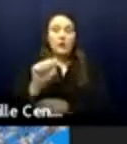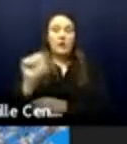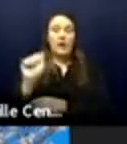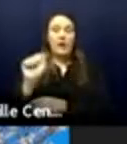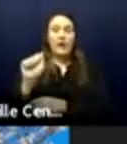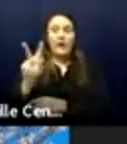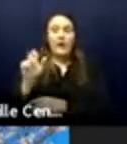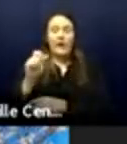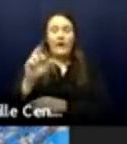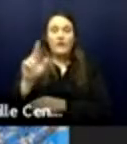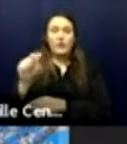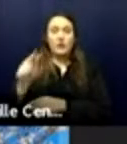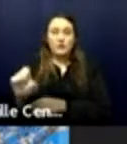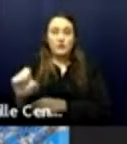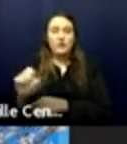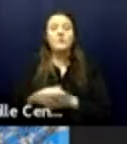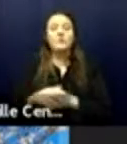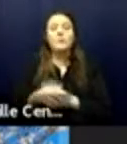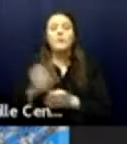this is are